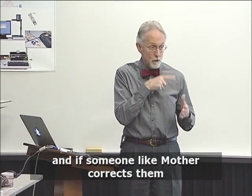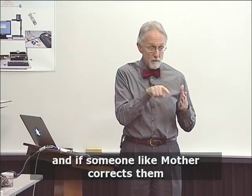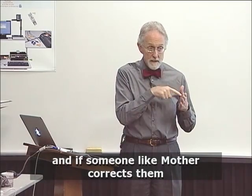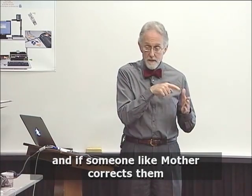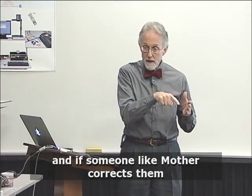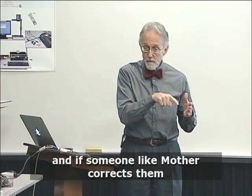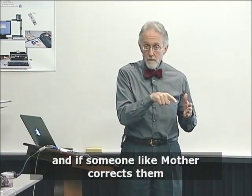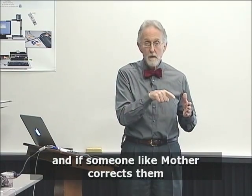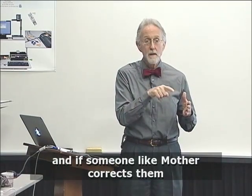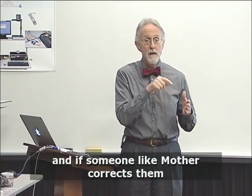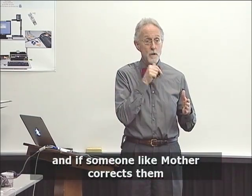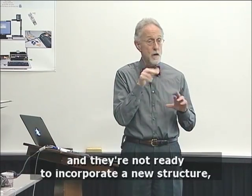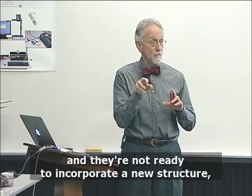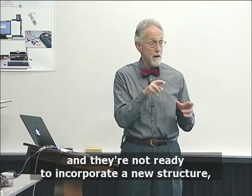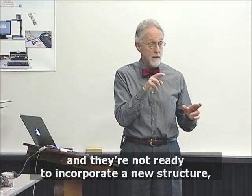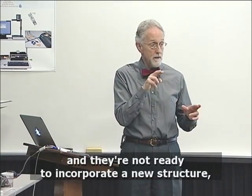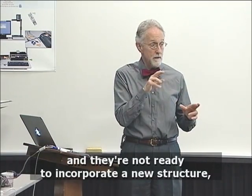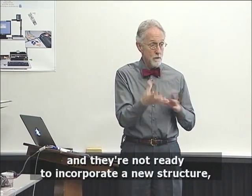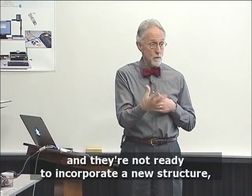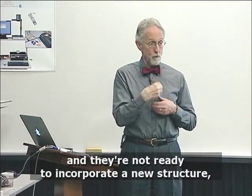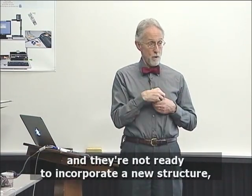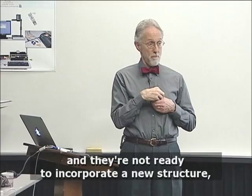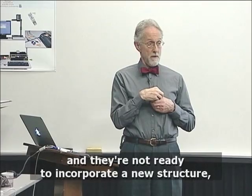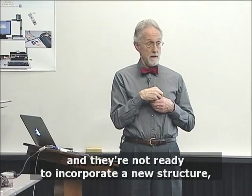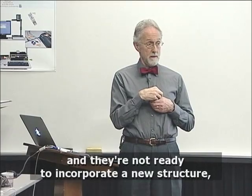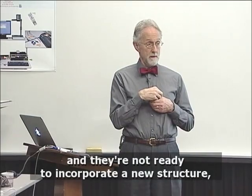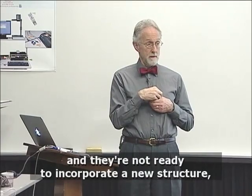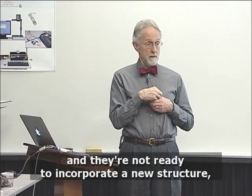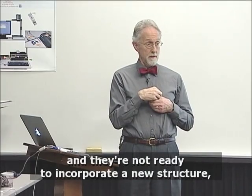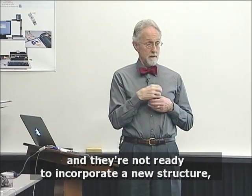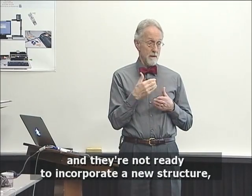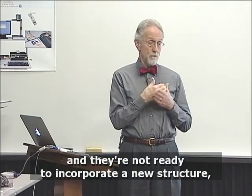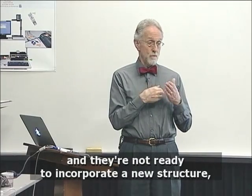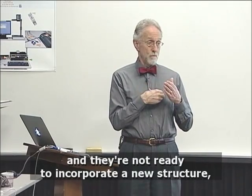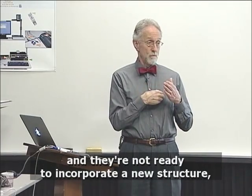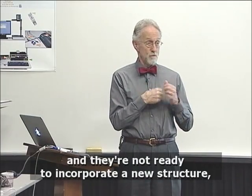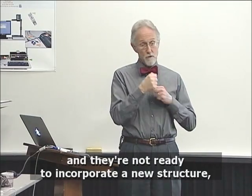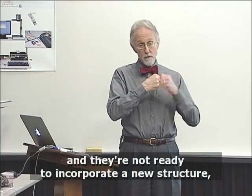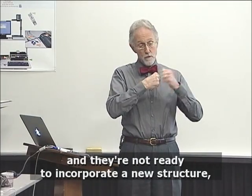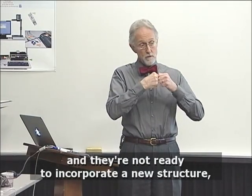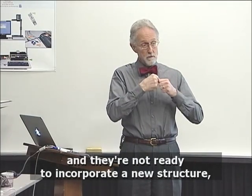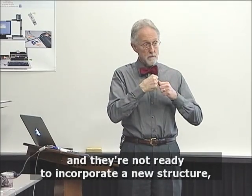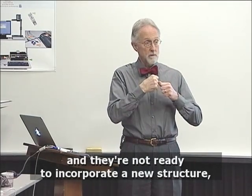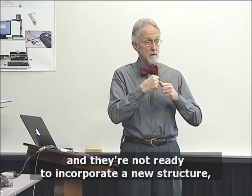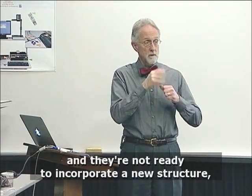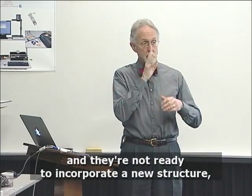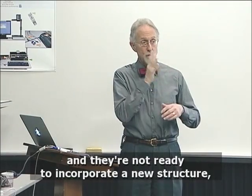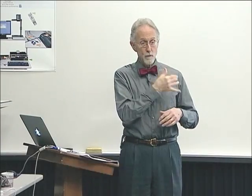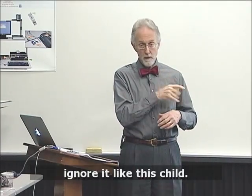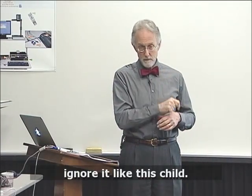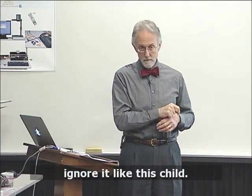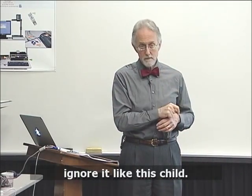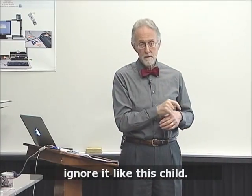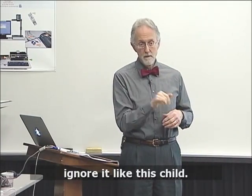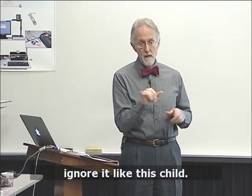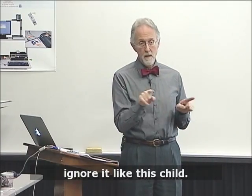corrects them and they're not ready to incorporate a new structure, ignore it,